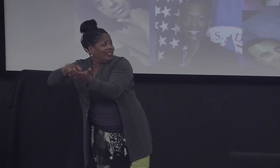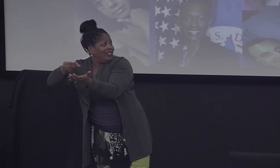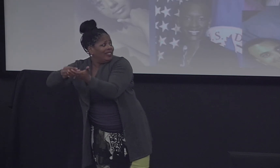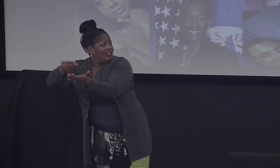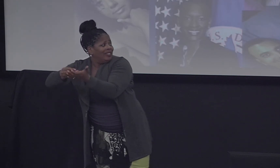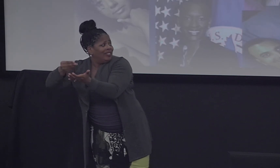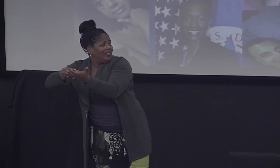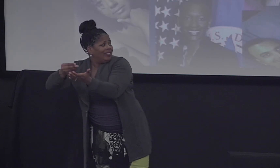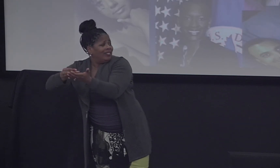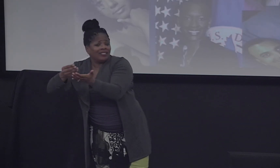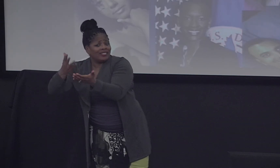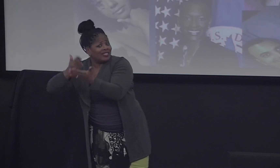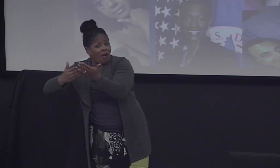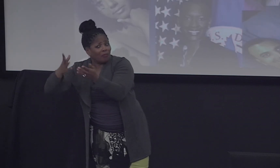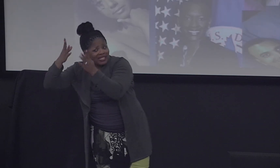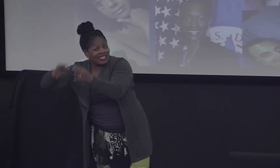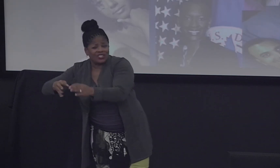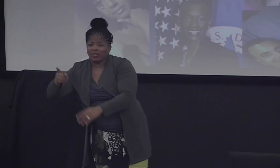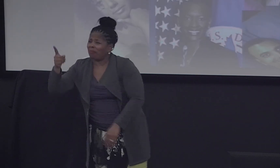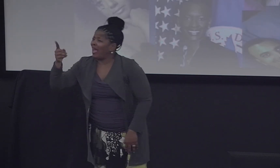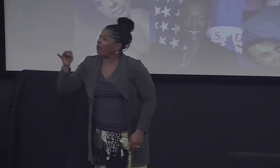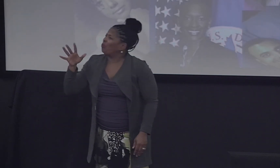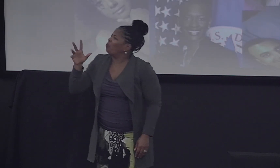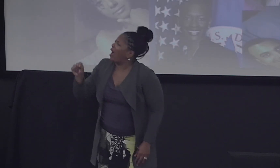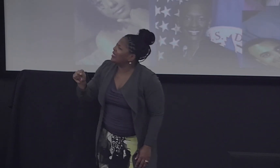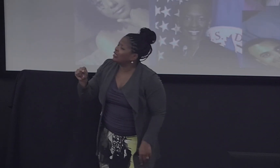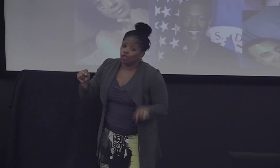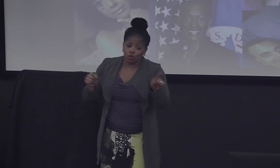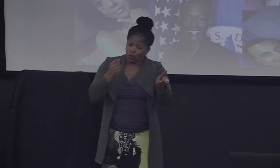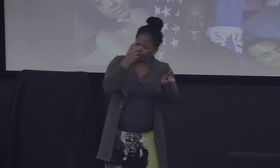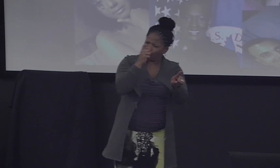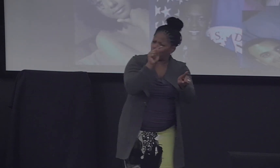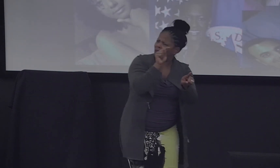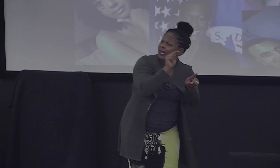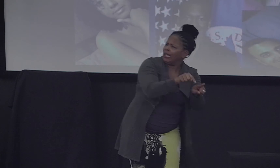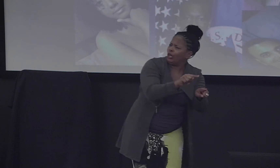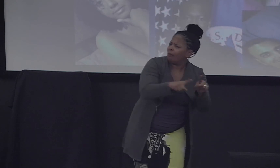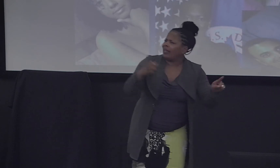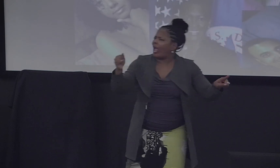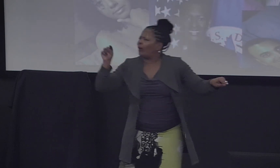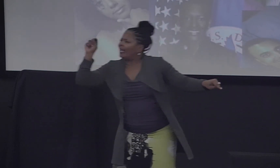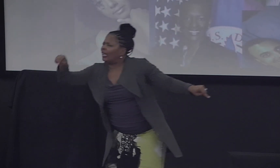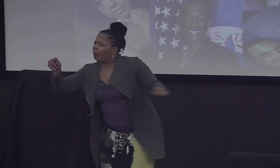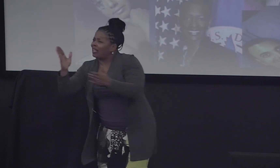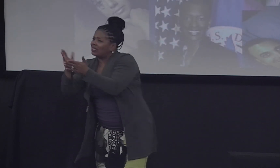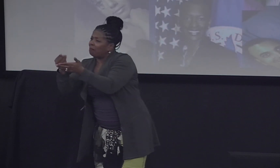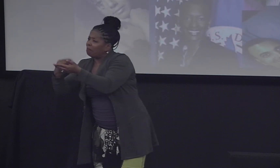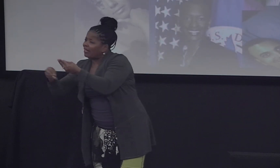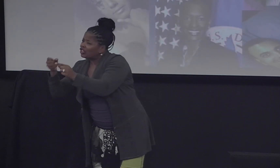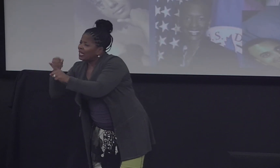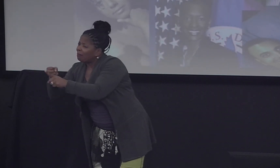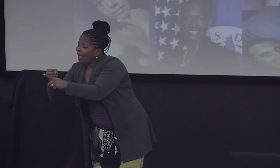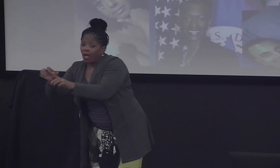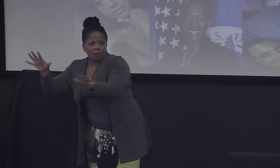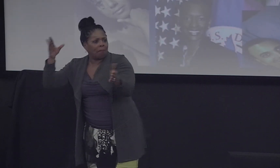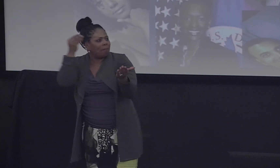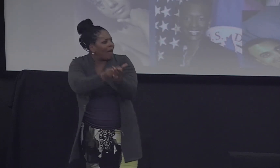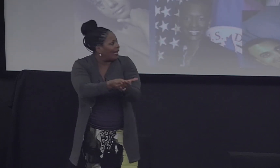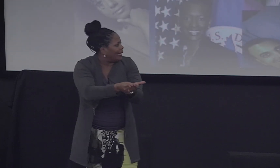business entity for economic reasons. That's not where the decisions ultimately are made. They really have to be made getting the stakeholders